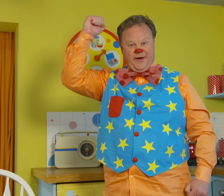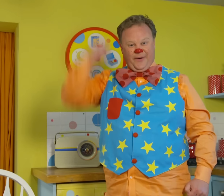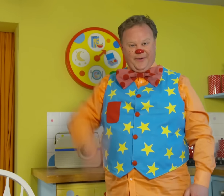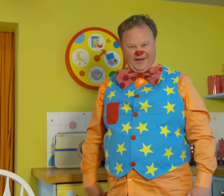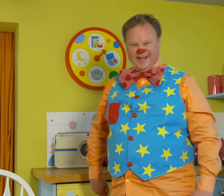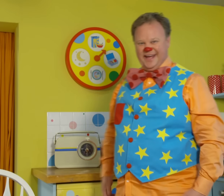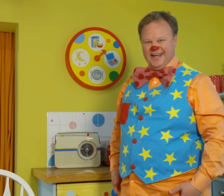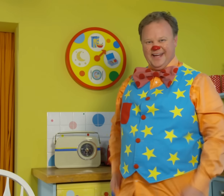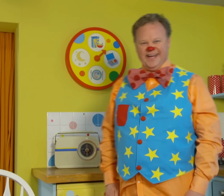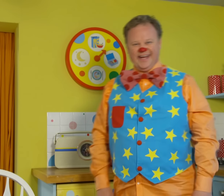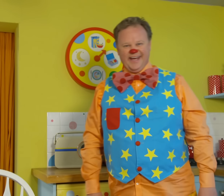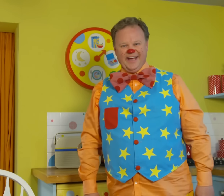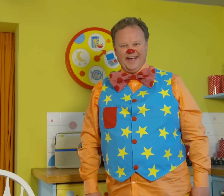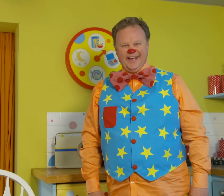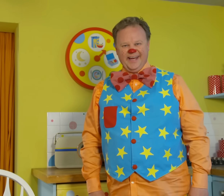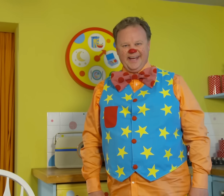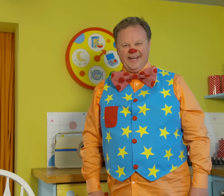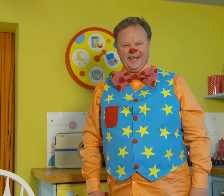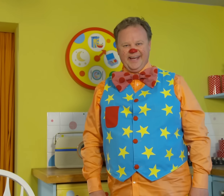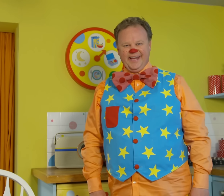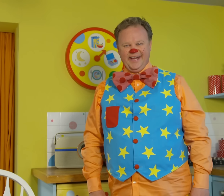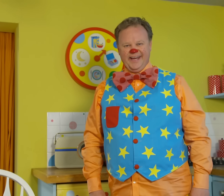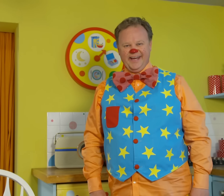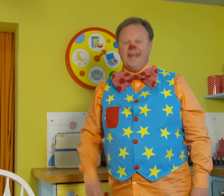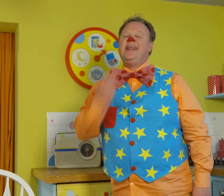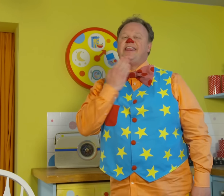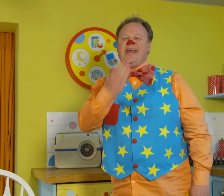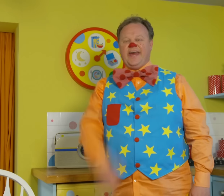Woohoo! That's a good idea, Mr. Tumble. Thank you.